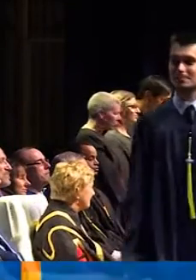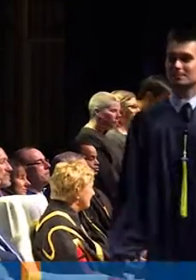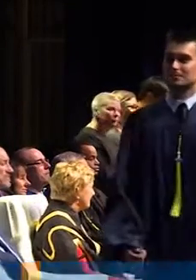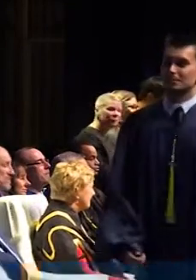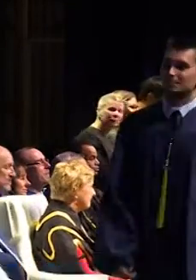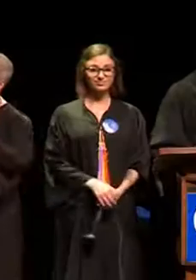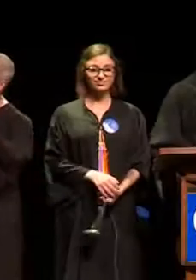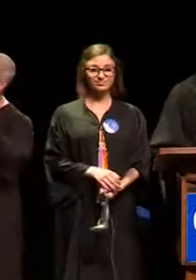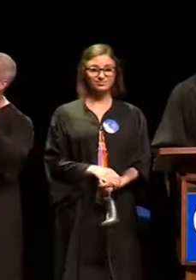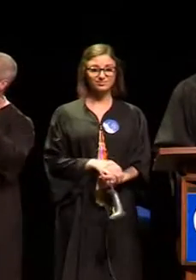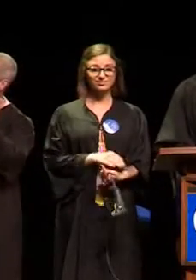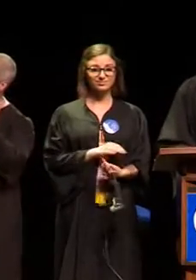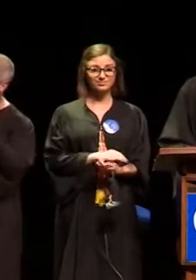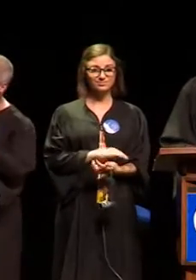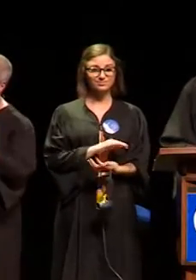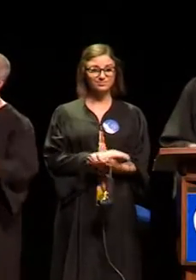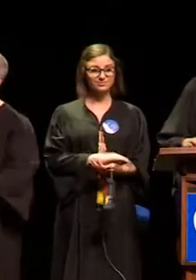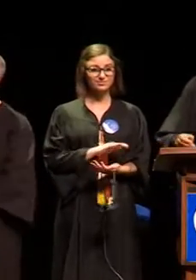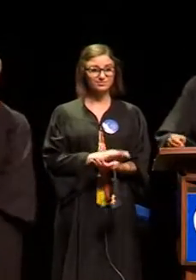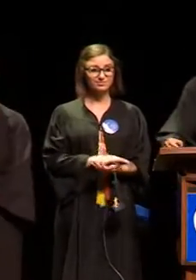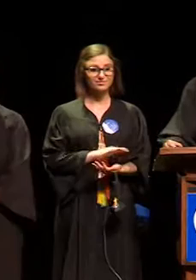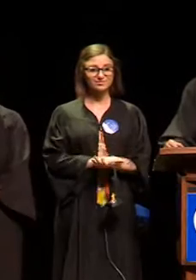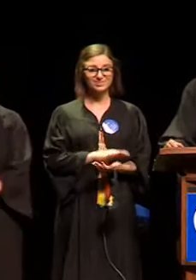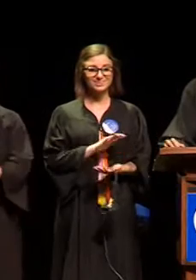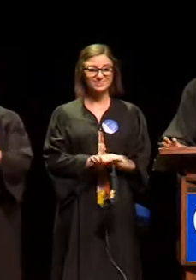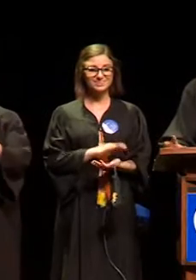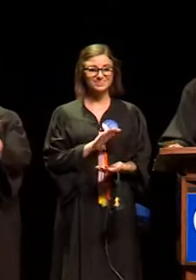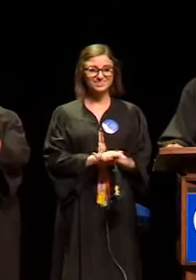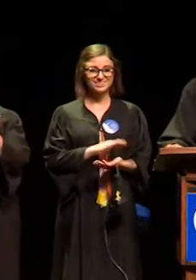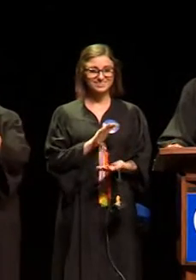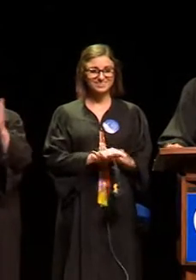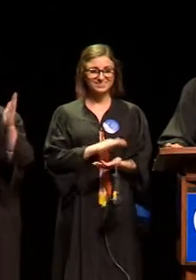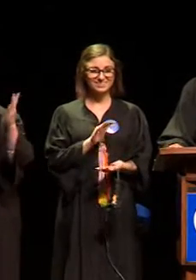Thank you, Madam Chancellor and Madam President.